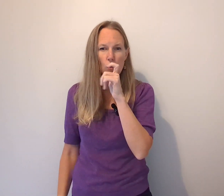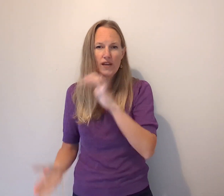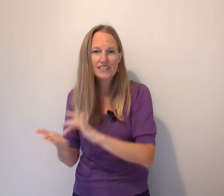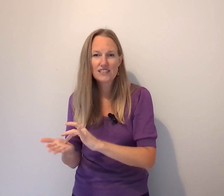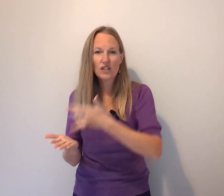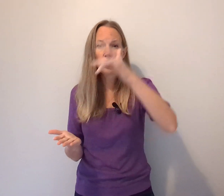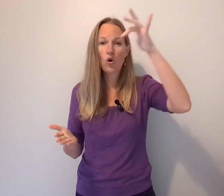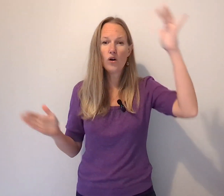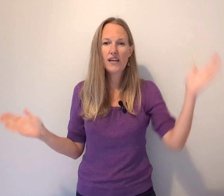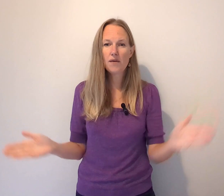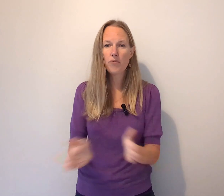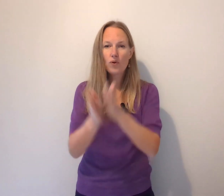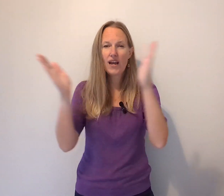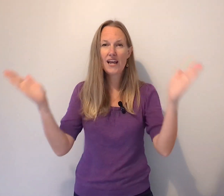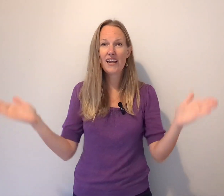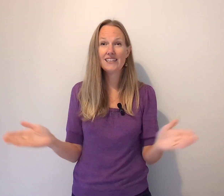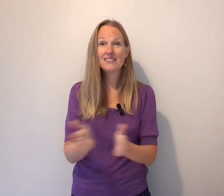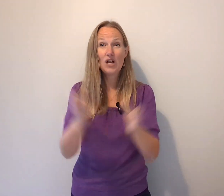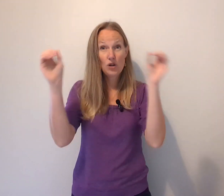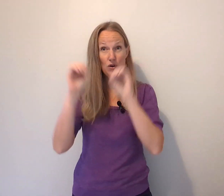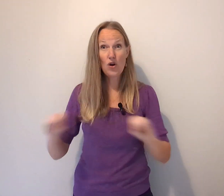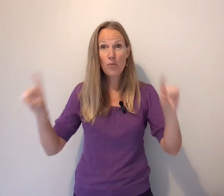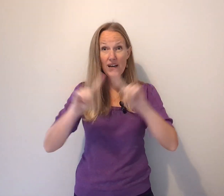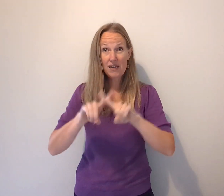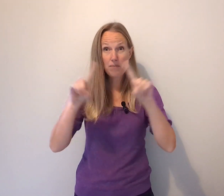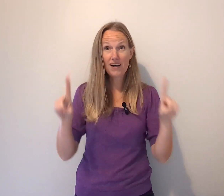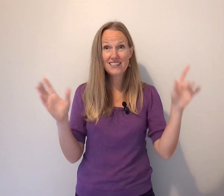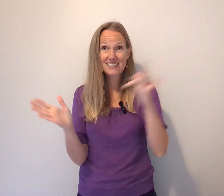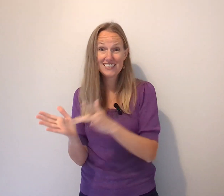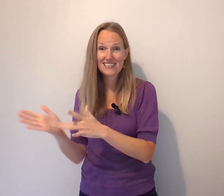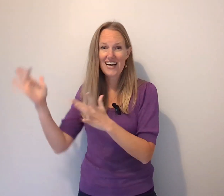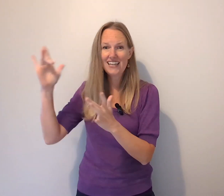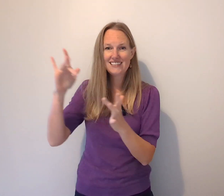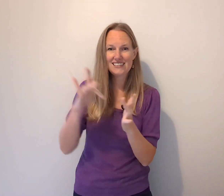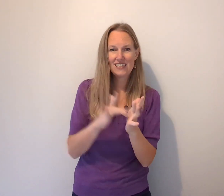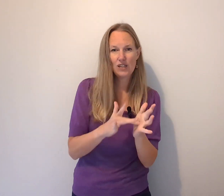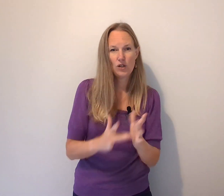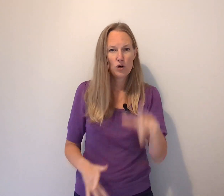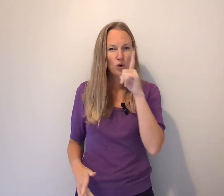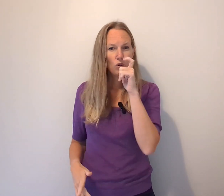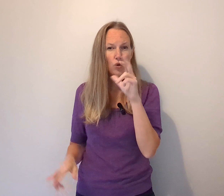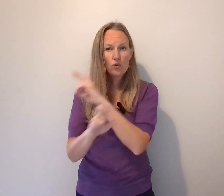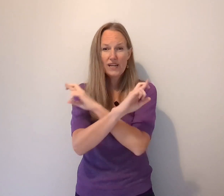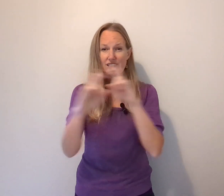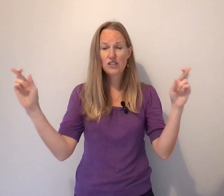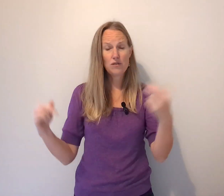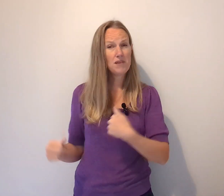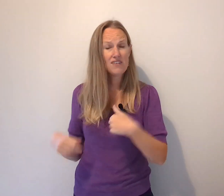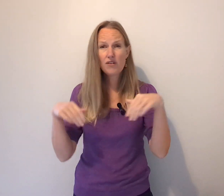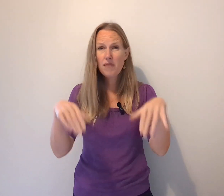Who gets the glory and praise? Nobody but Jesus. Who rescued me from